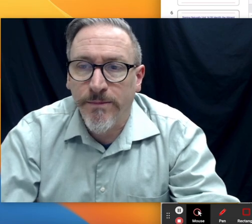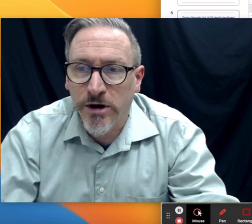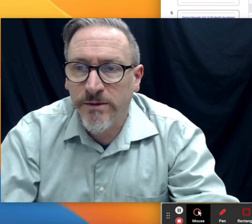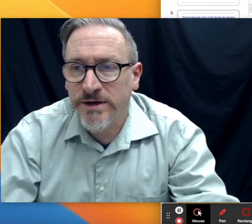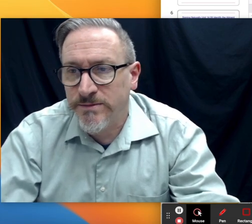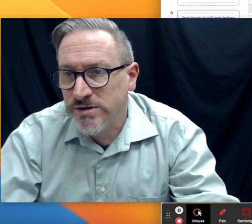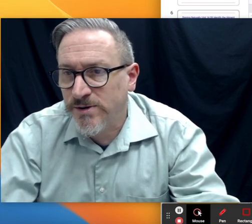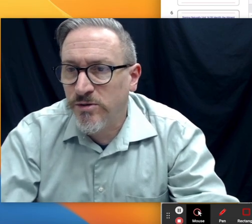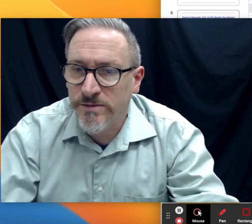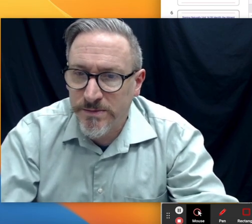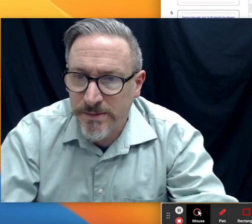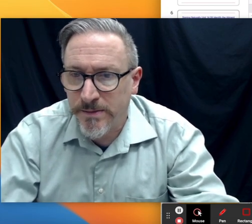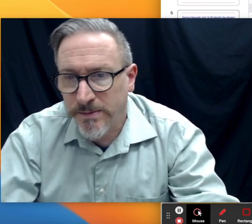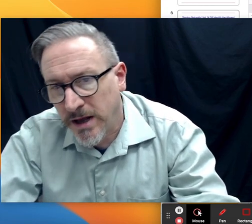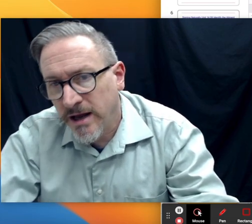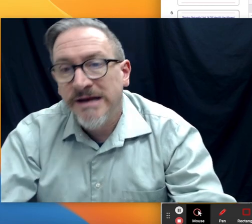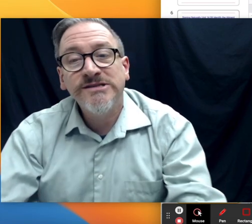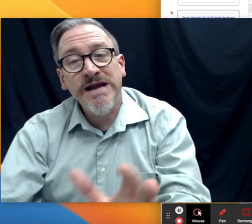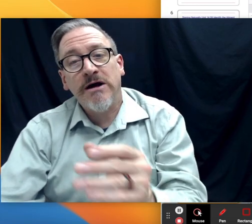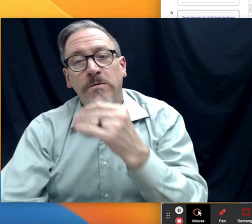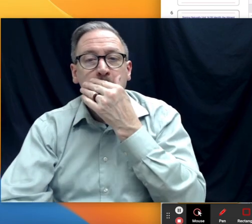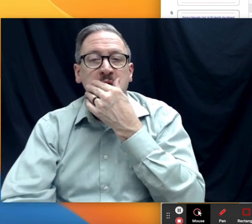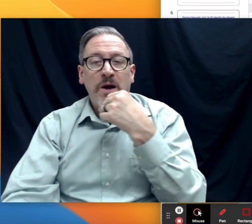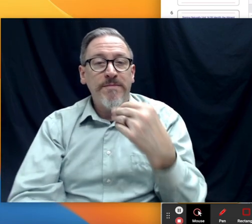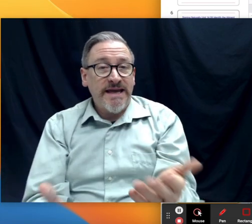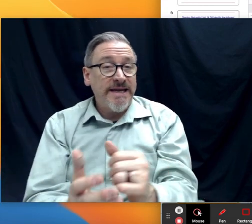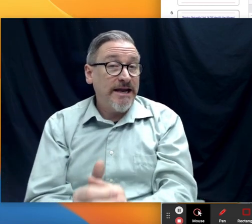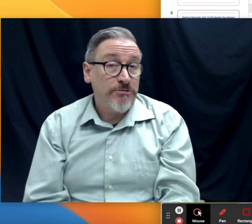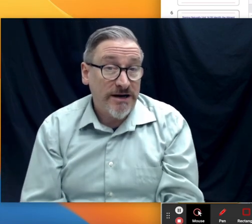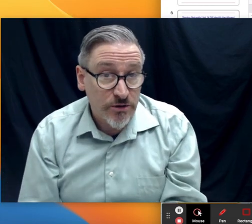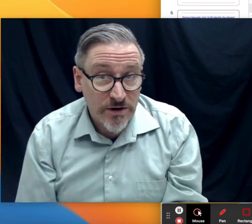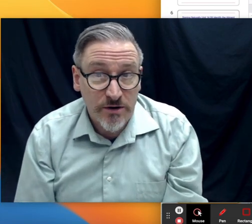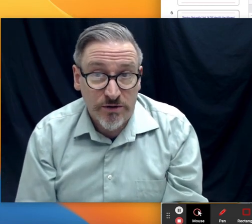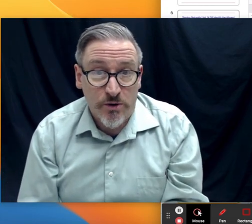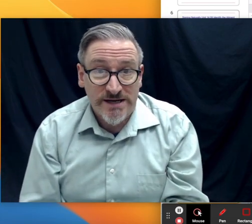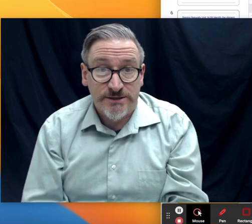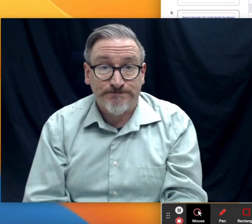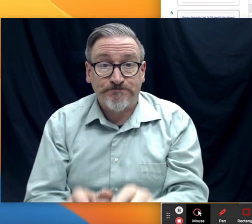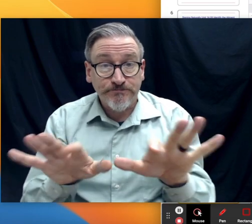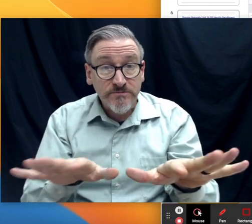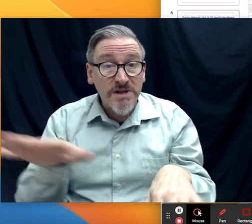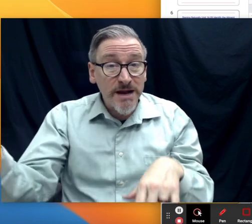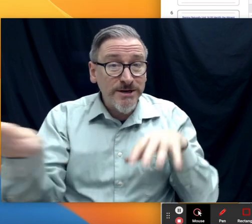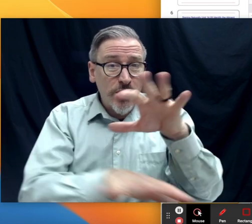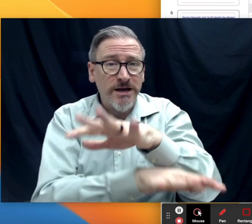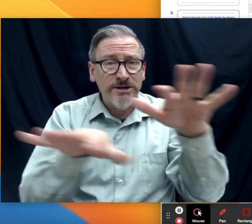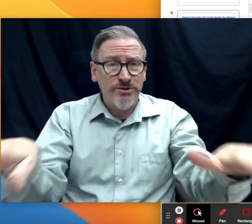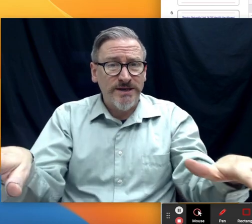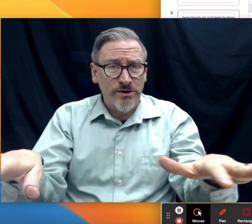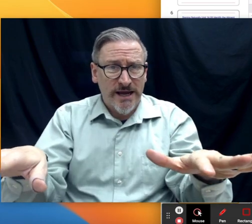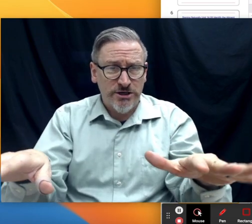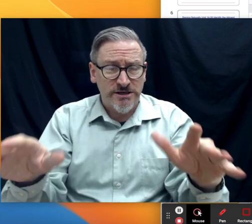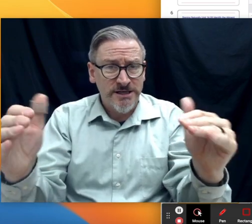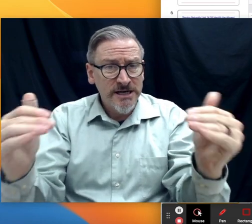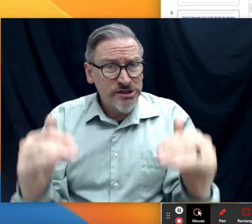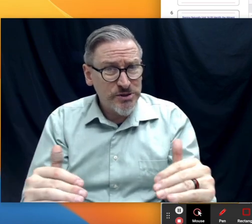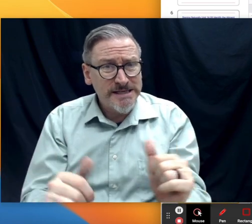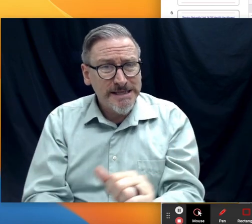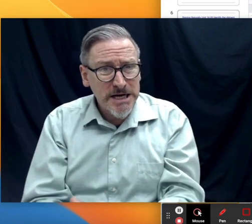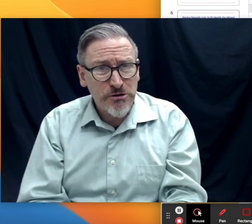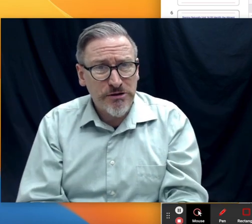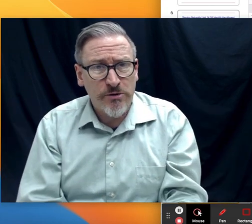All right, party, we did postpone, we did blah, blah, blah. So now making an indirect request. I had been talking about doing locations.